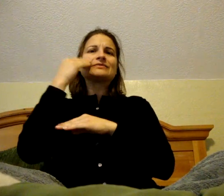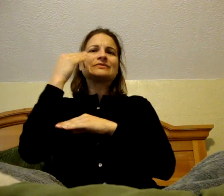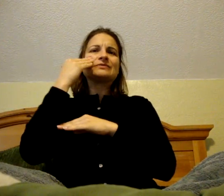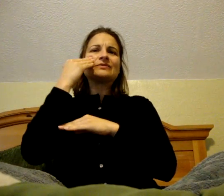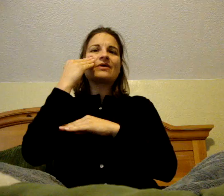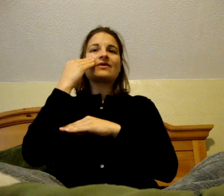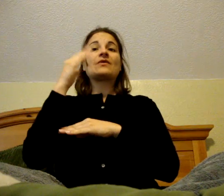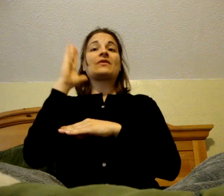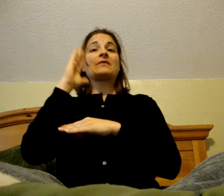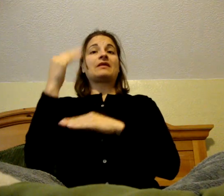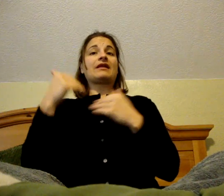purpose.